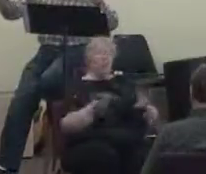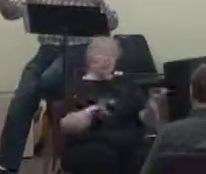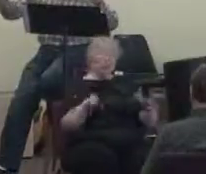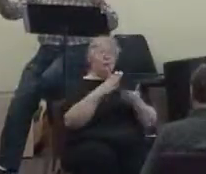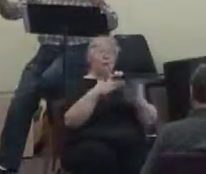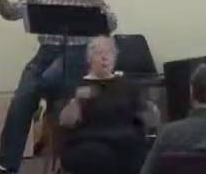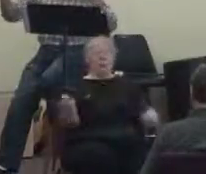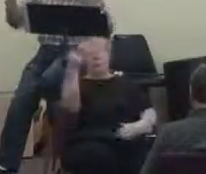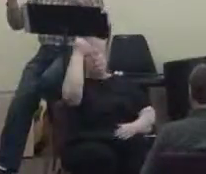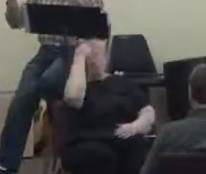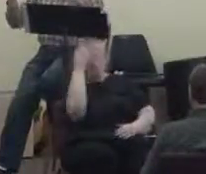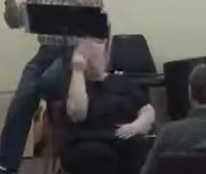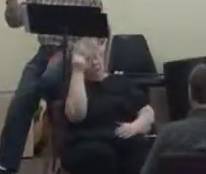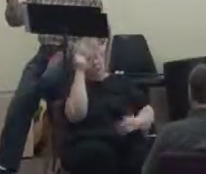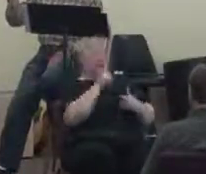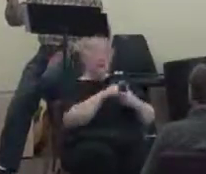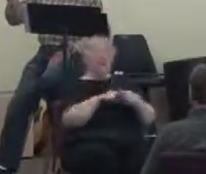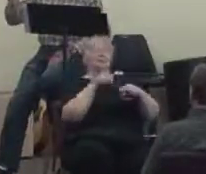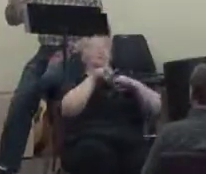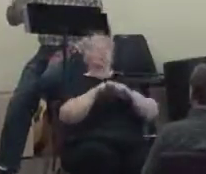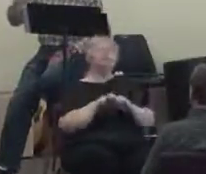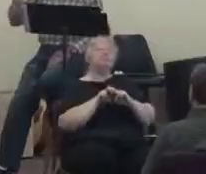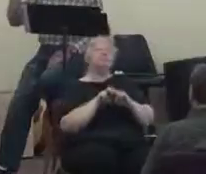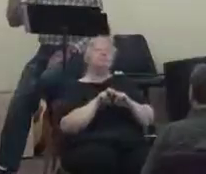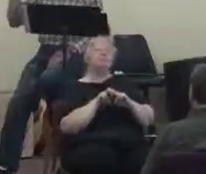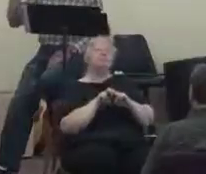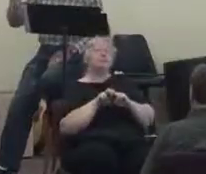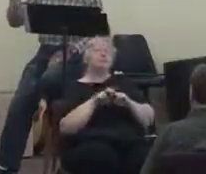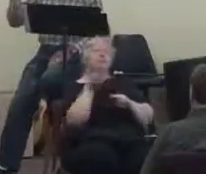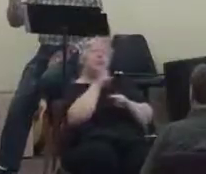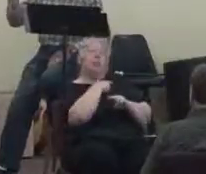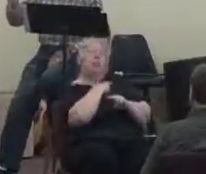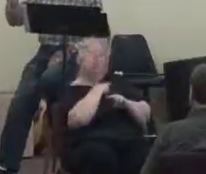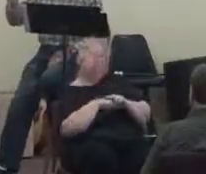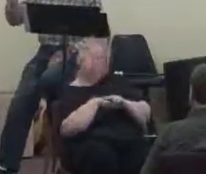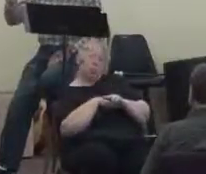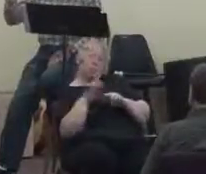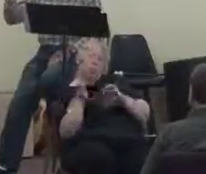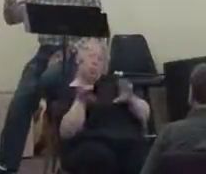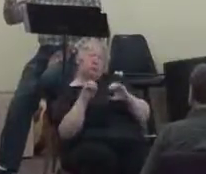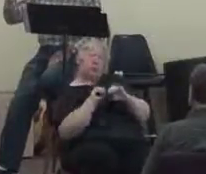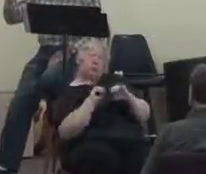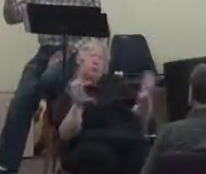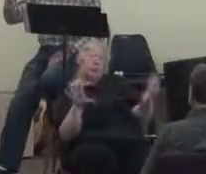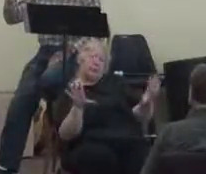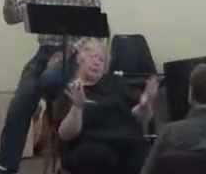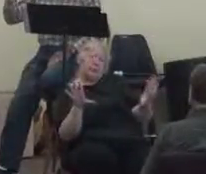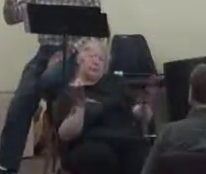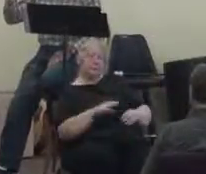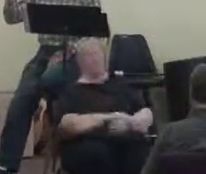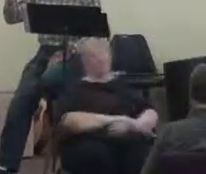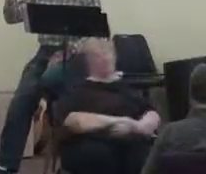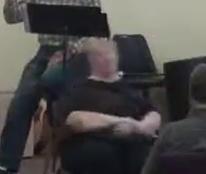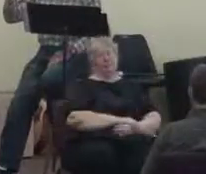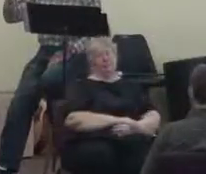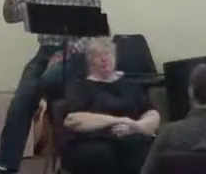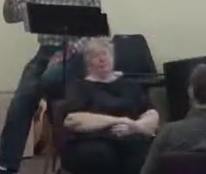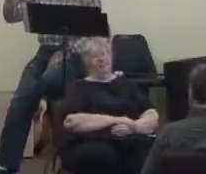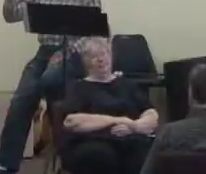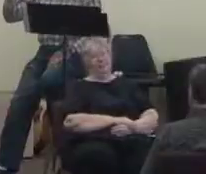something stupid than to sit on your lazy butt and do nothing. Pardon the French if that offends you.